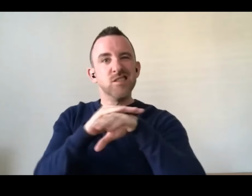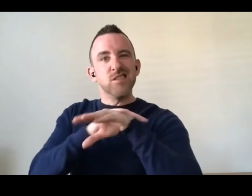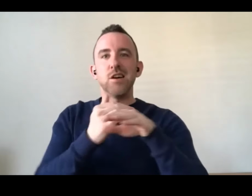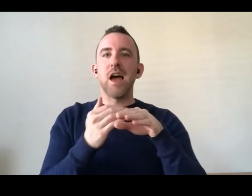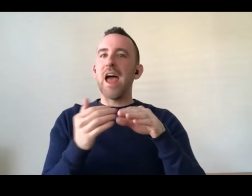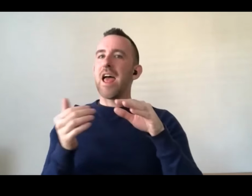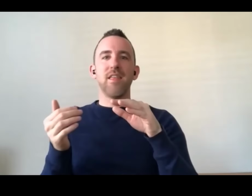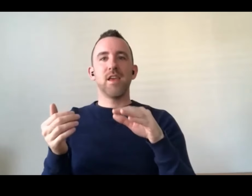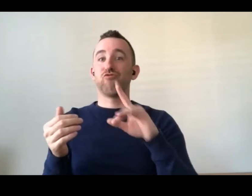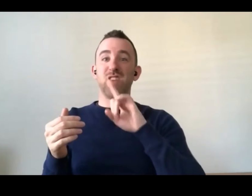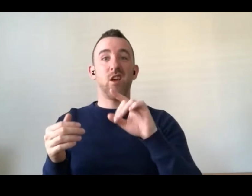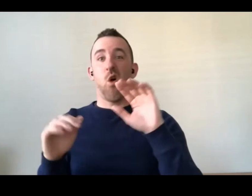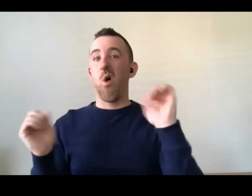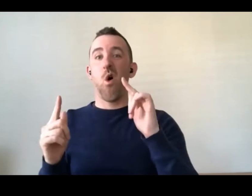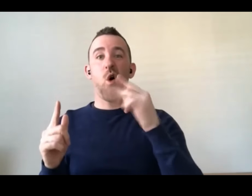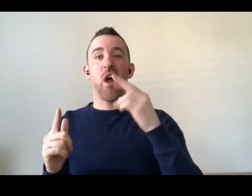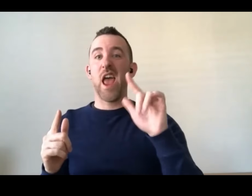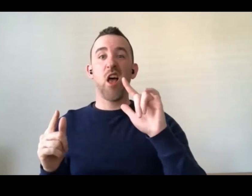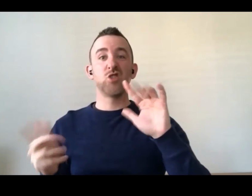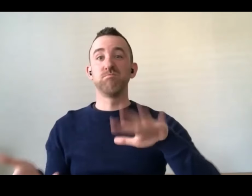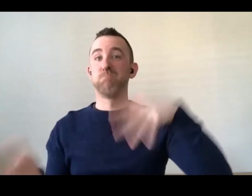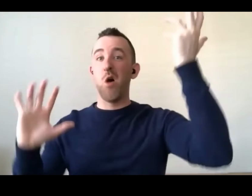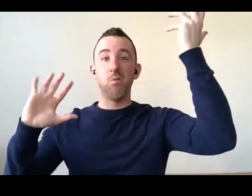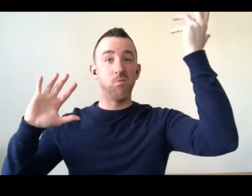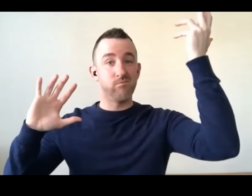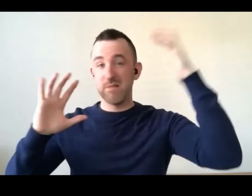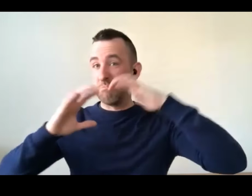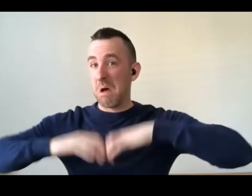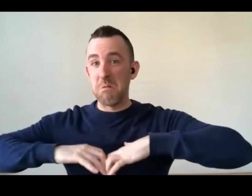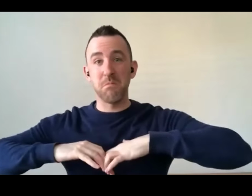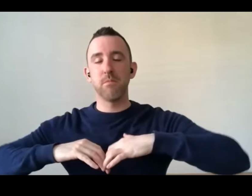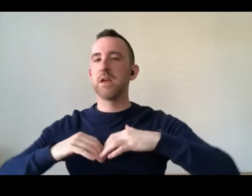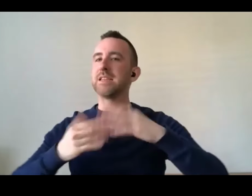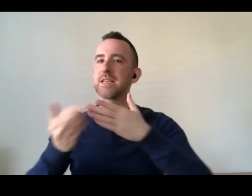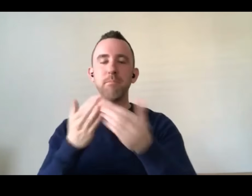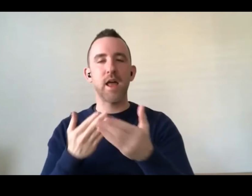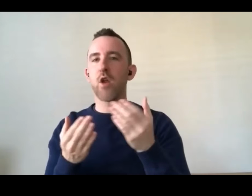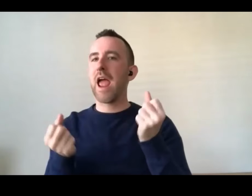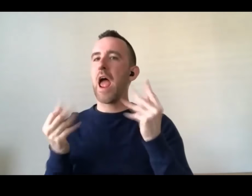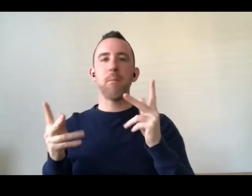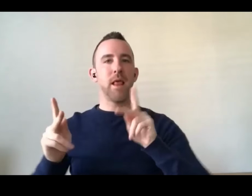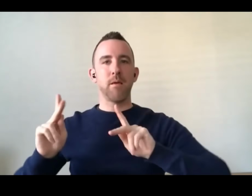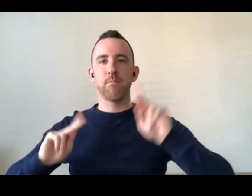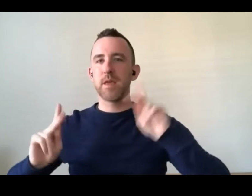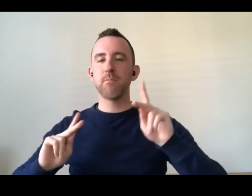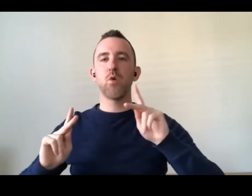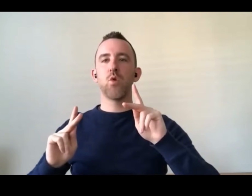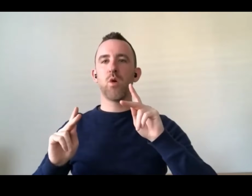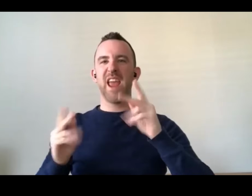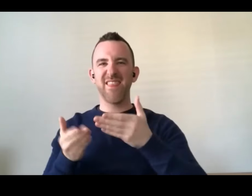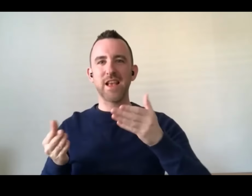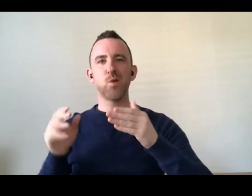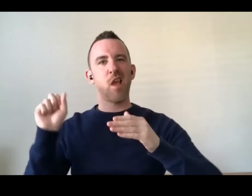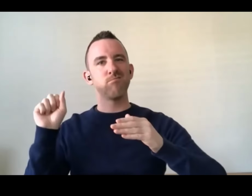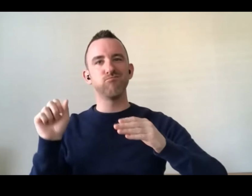breaks loose in the best way possible. And we, no matter how many pennies and people and things we throw at the